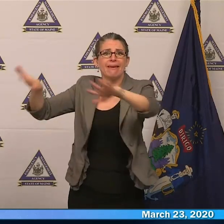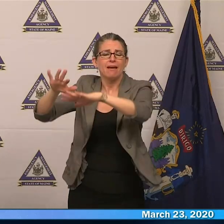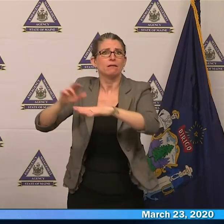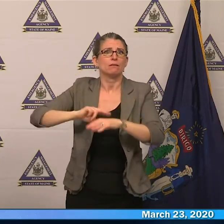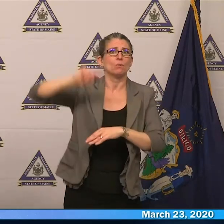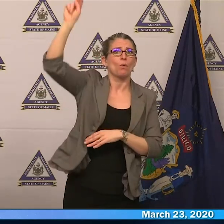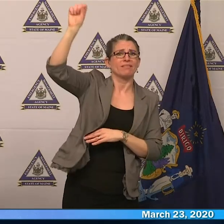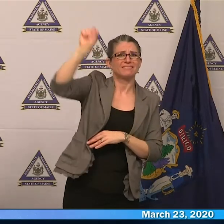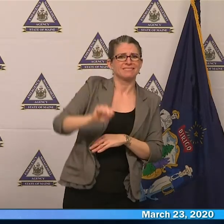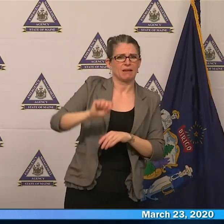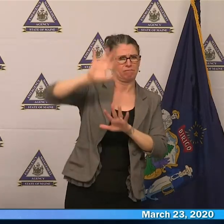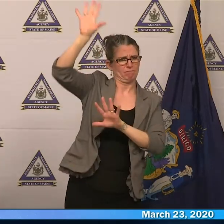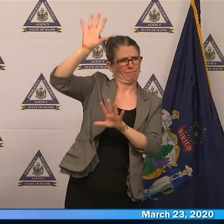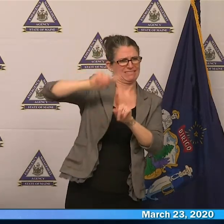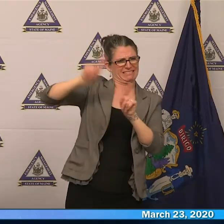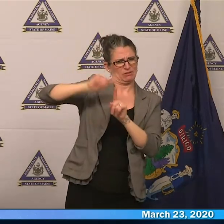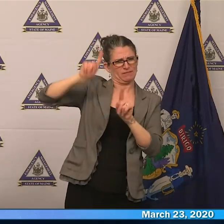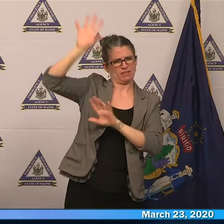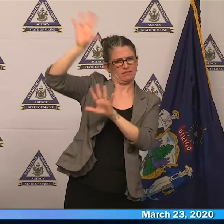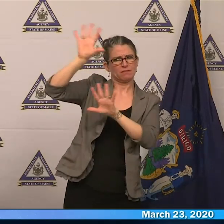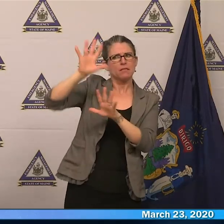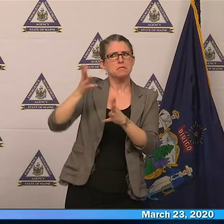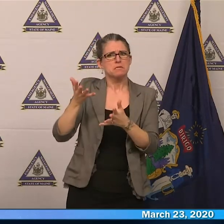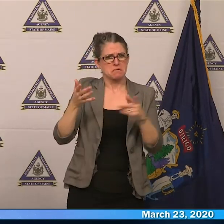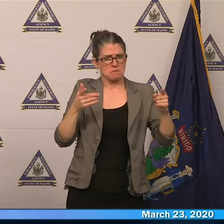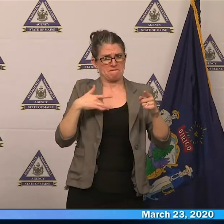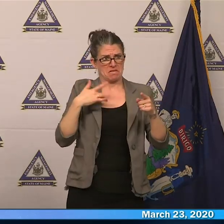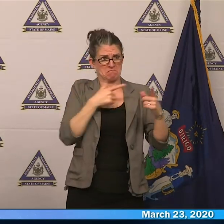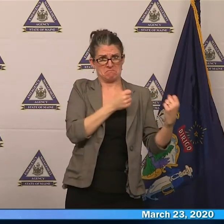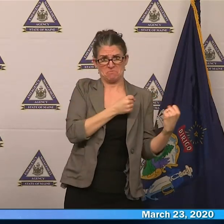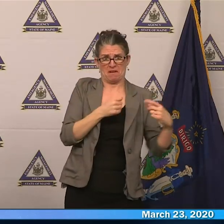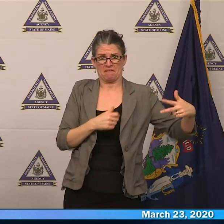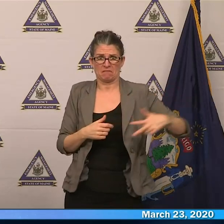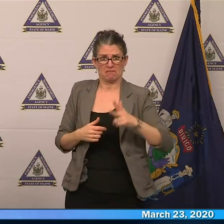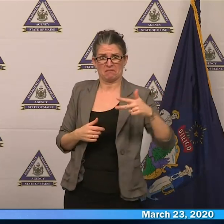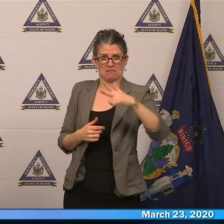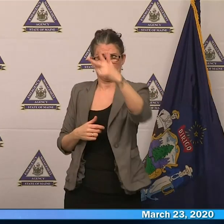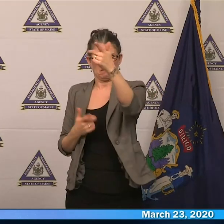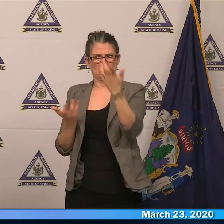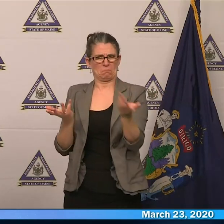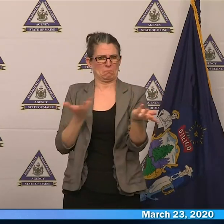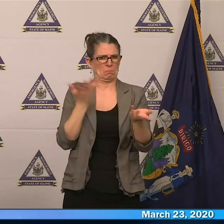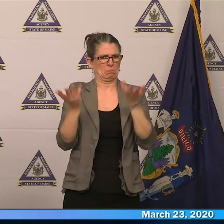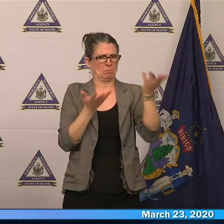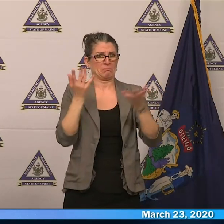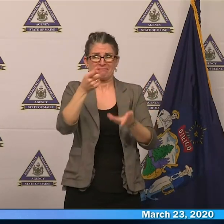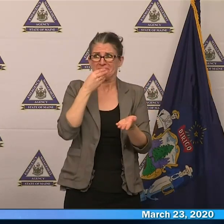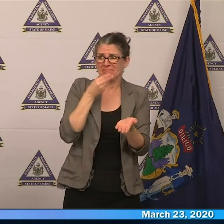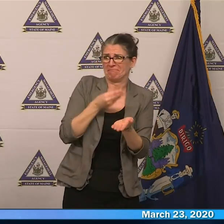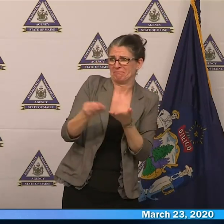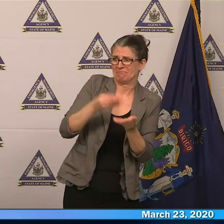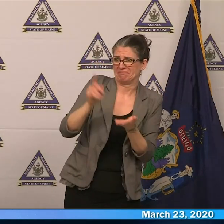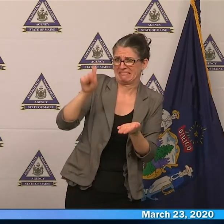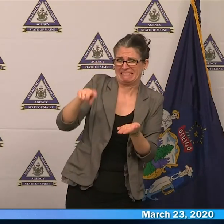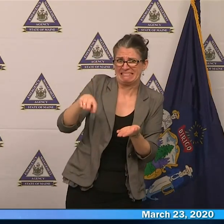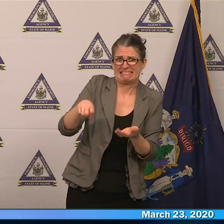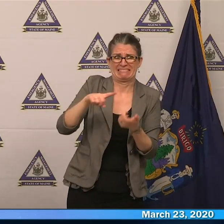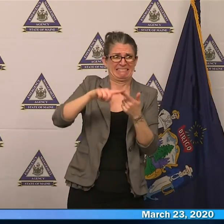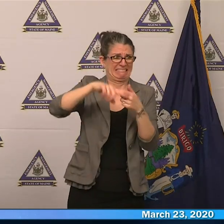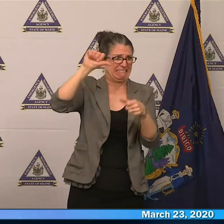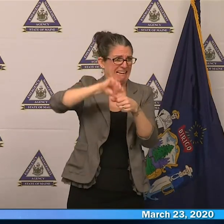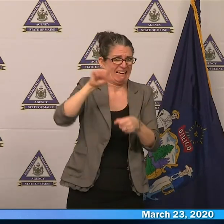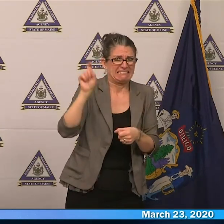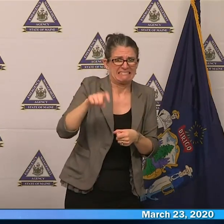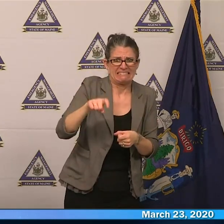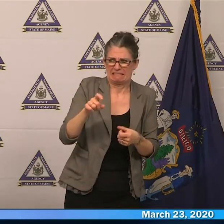the eight counties where you haven't told us there are cases, remote areas, going to gas stations, going to stores, and just going there, good idea or bad